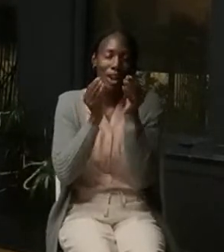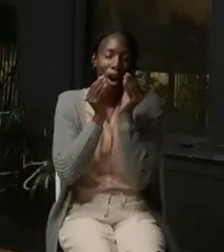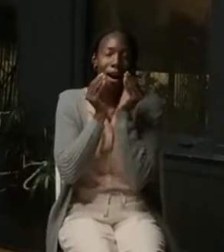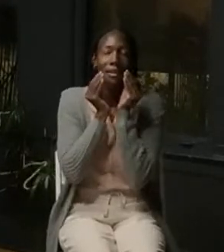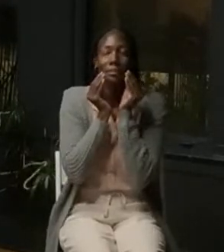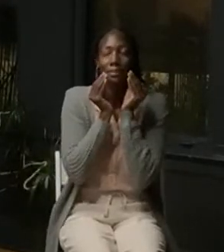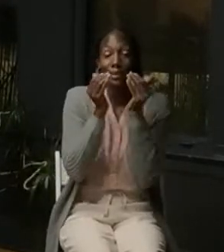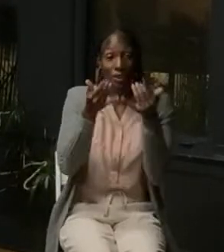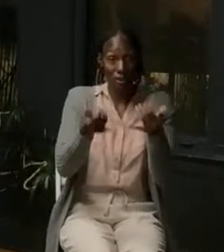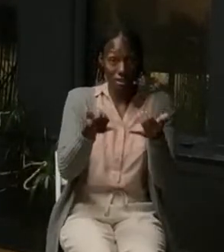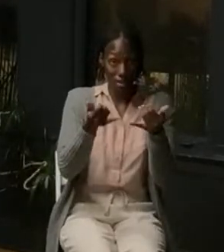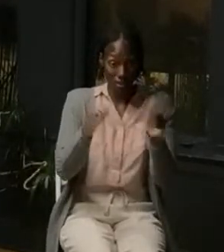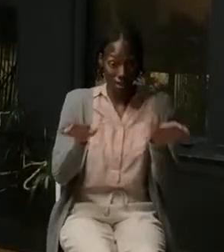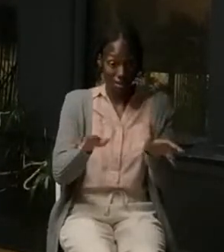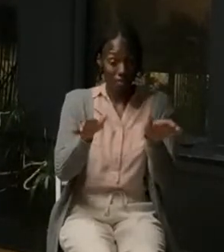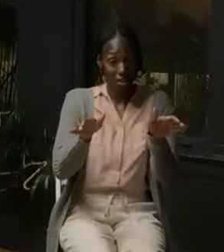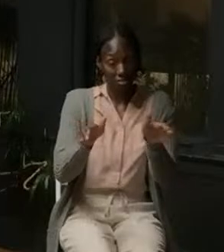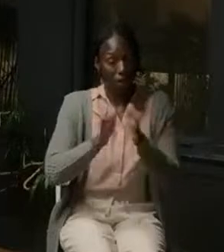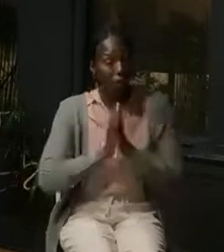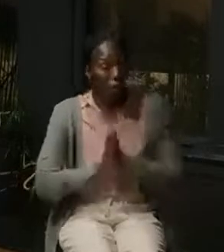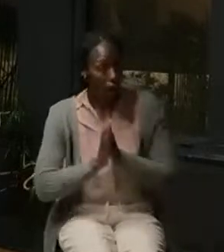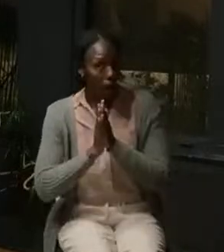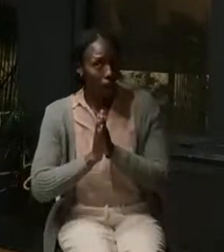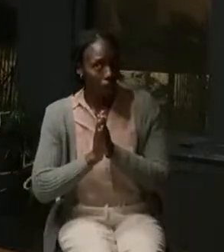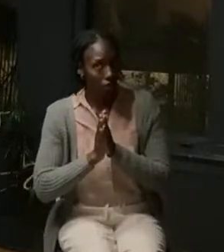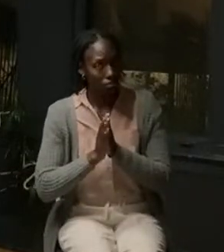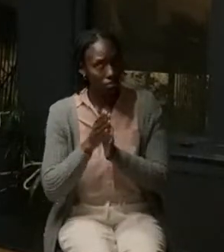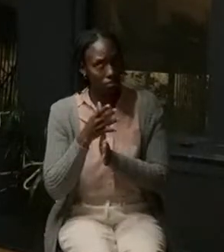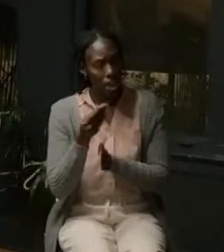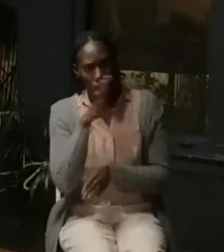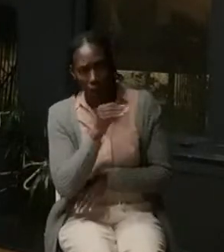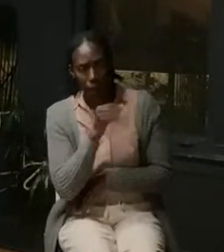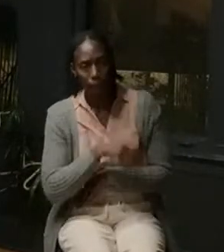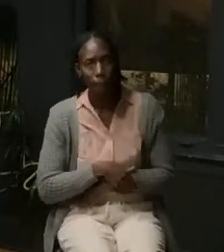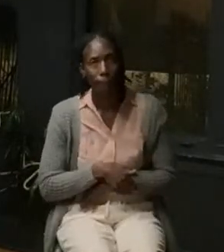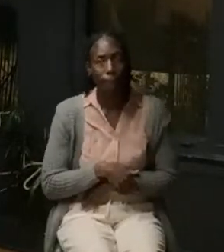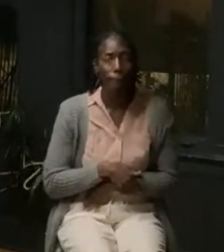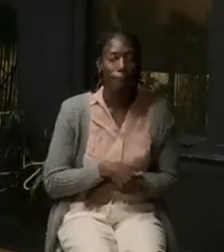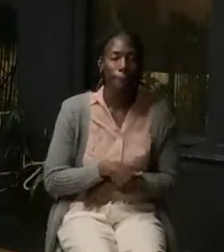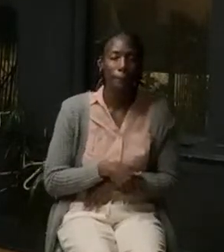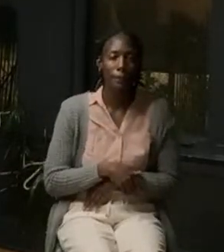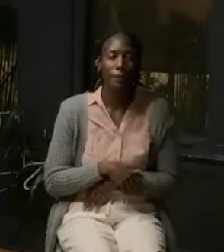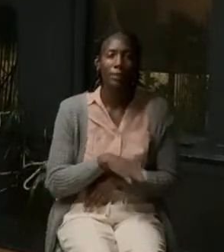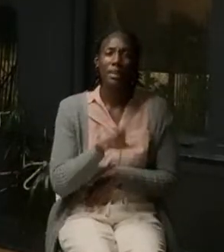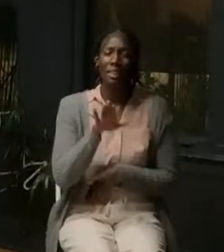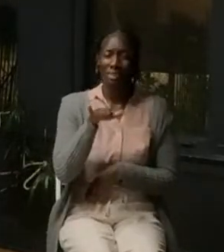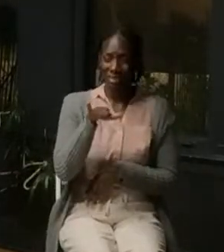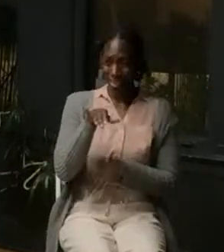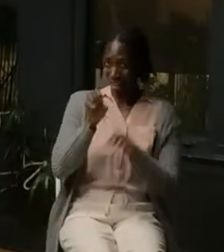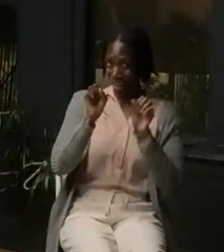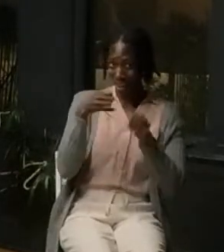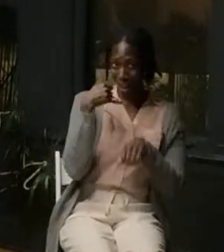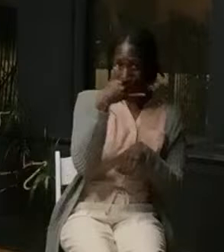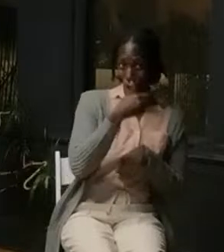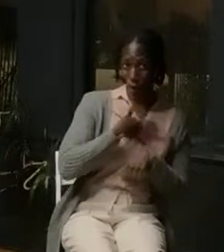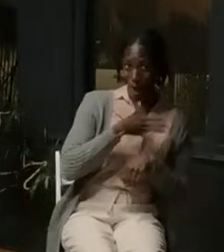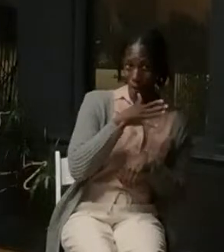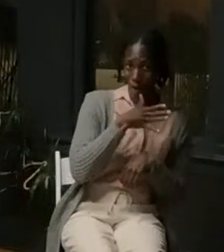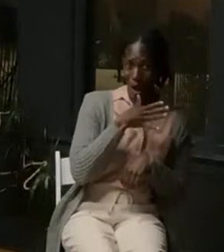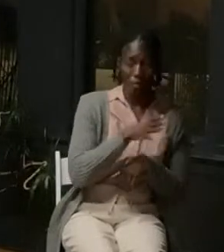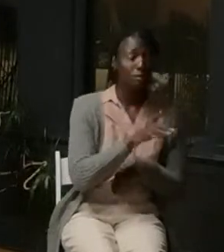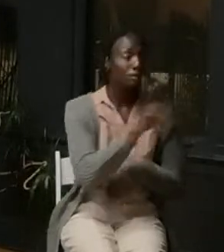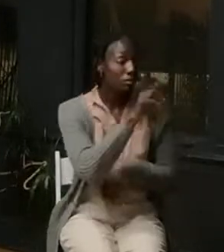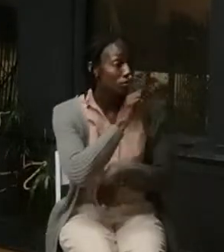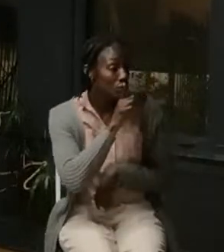activity, pray and shut up. Can I call my mom?